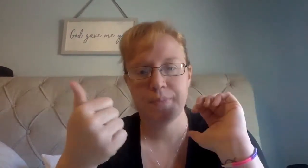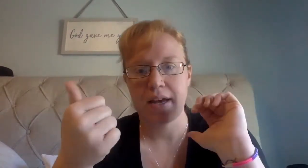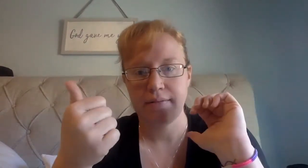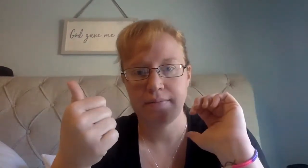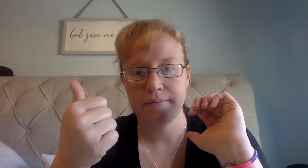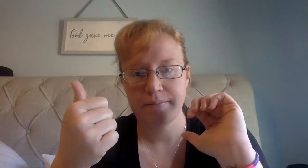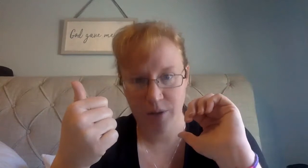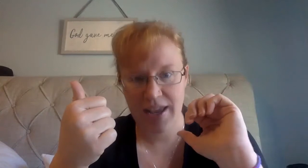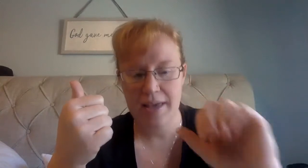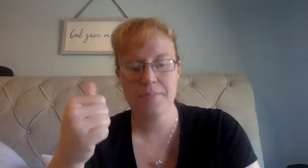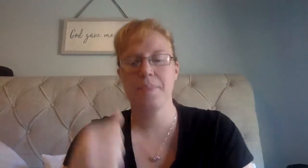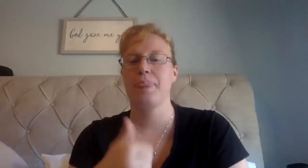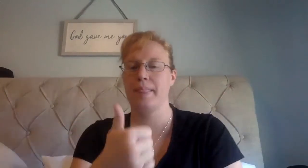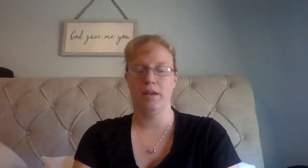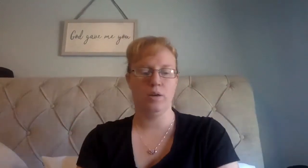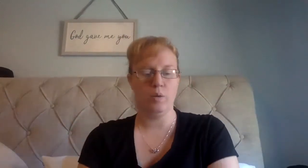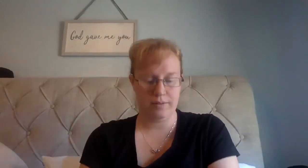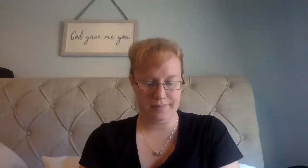10. Okay? Cool.